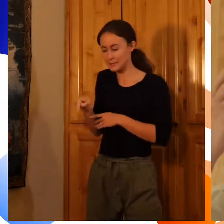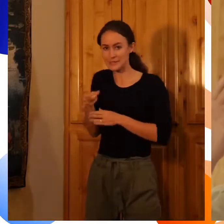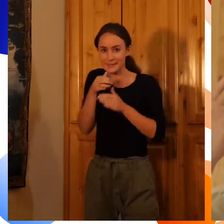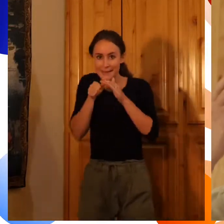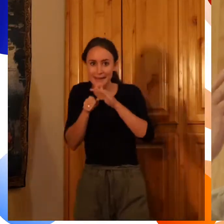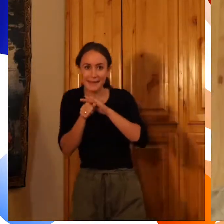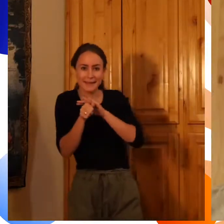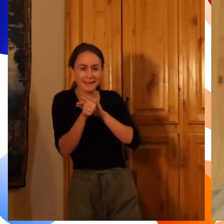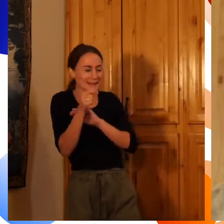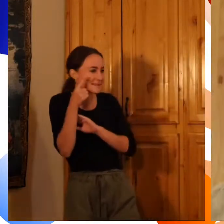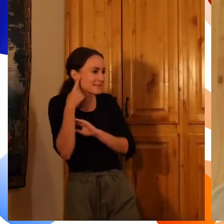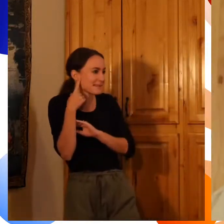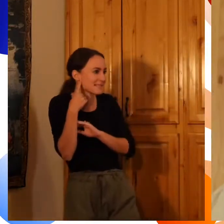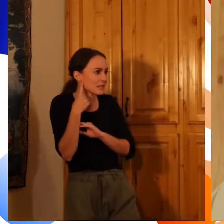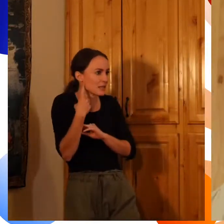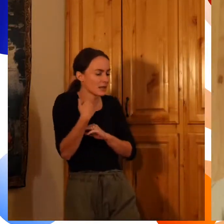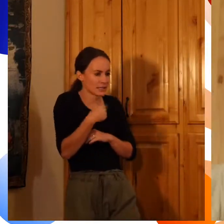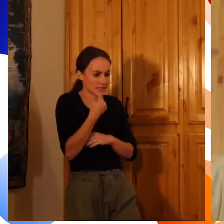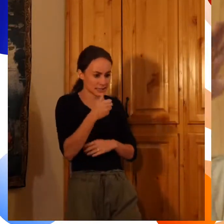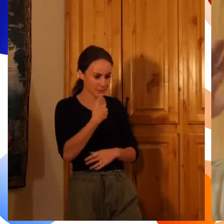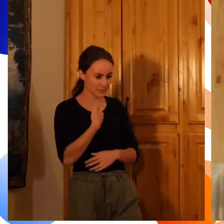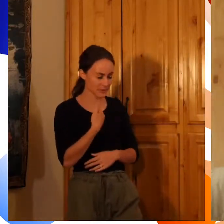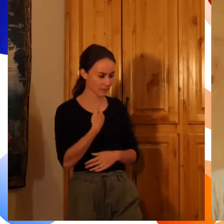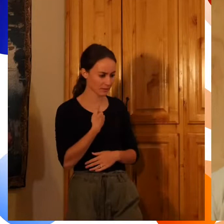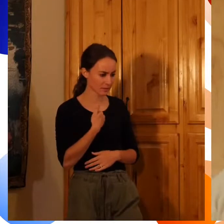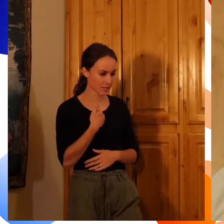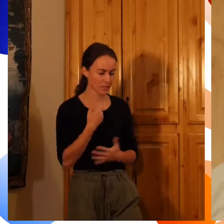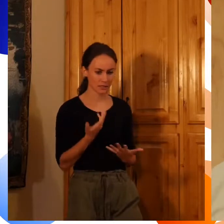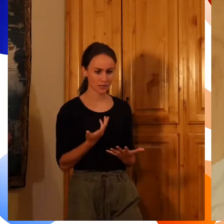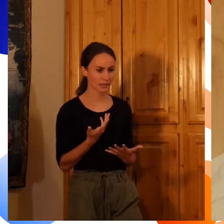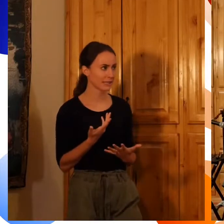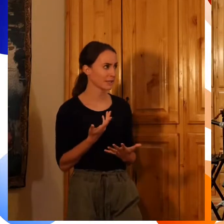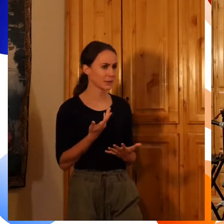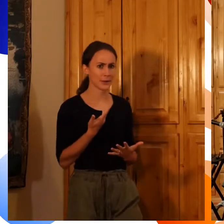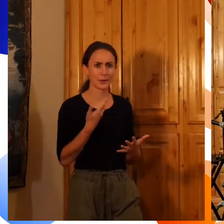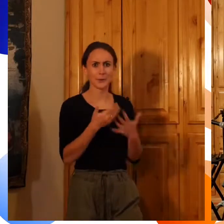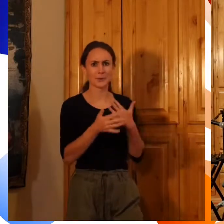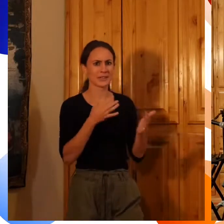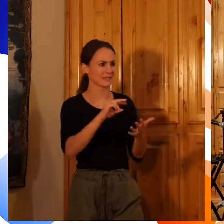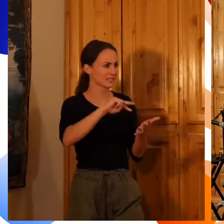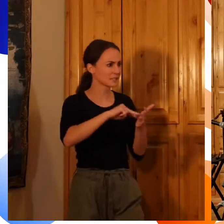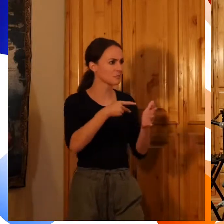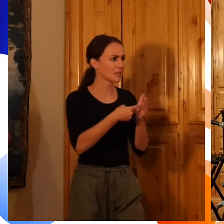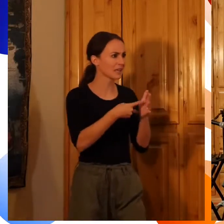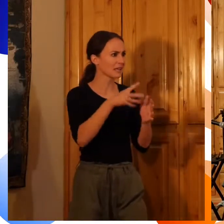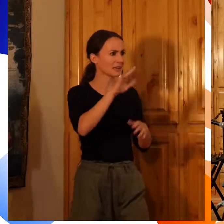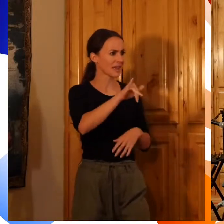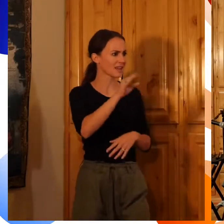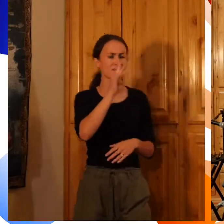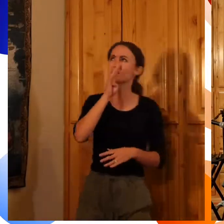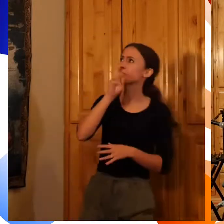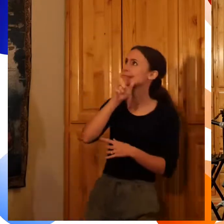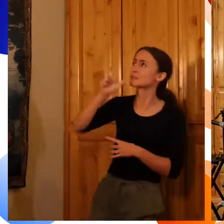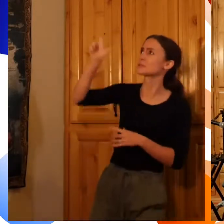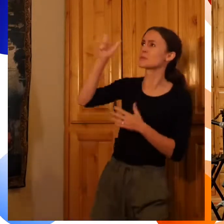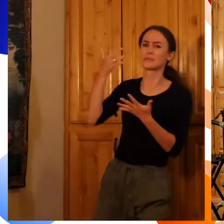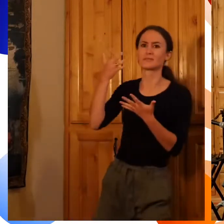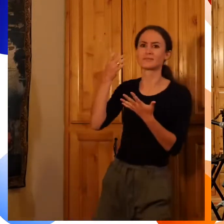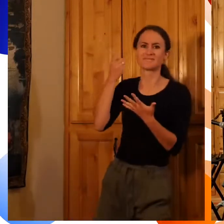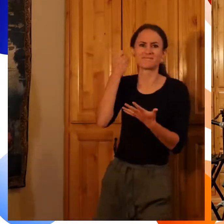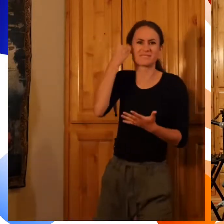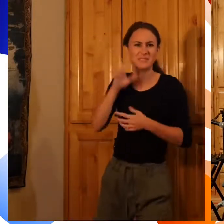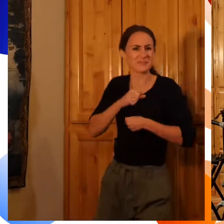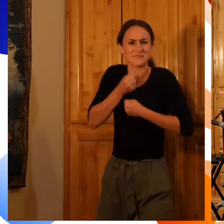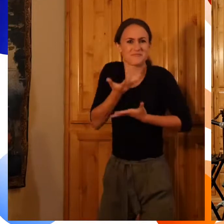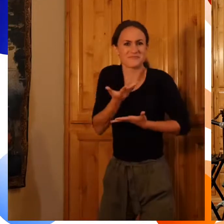to himself yet again, "Whatever that means," for he still didn't understand a word of poetry. And then the